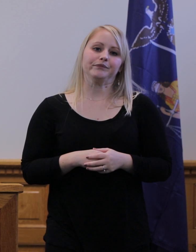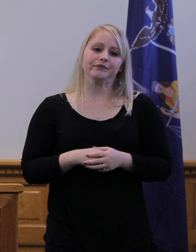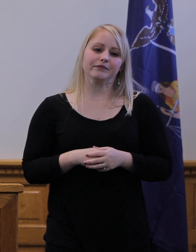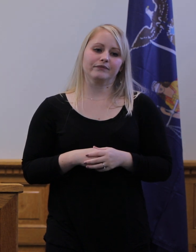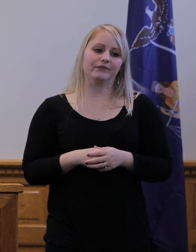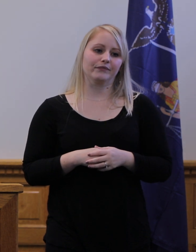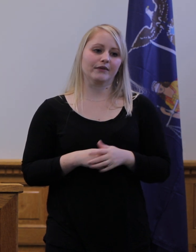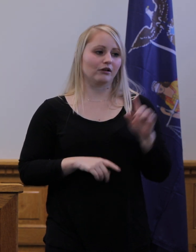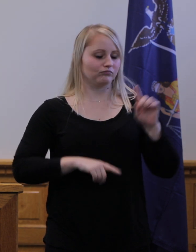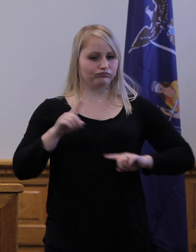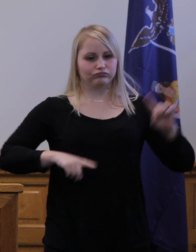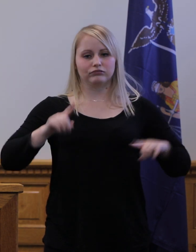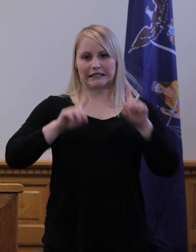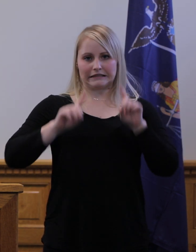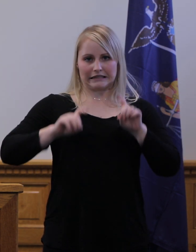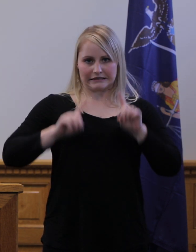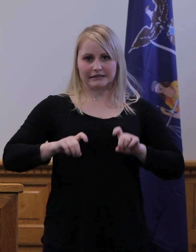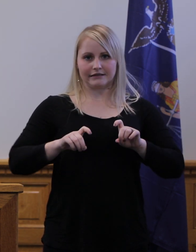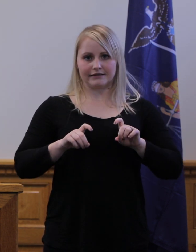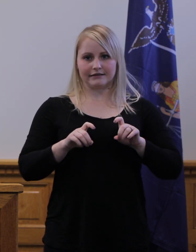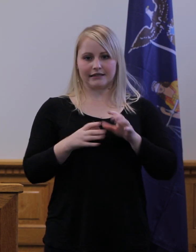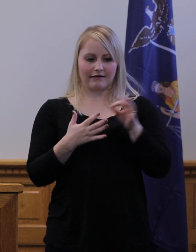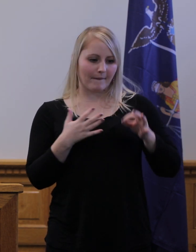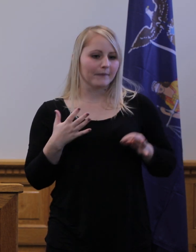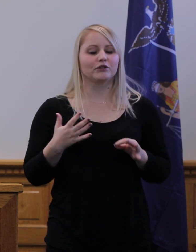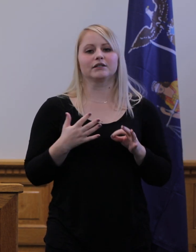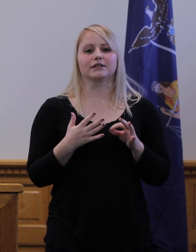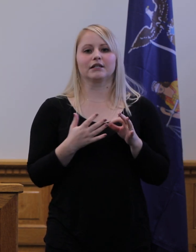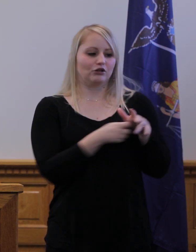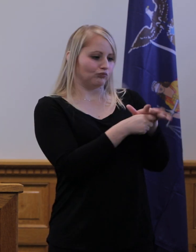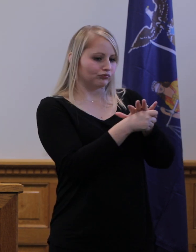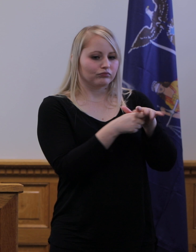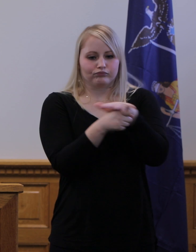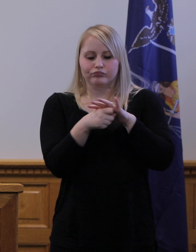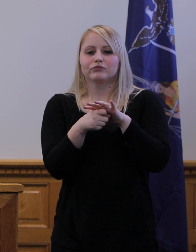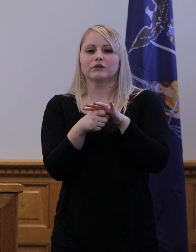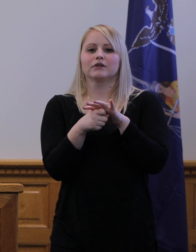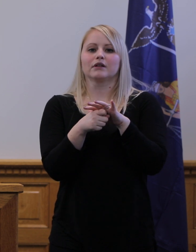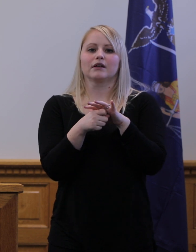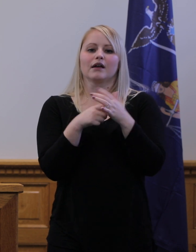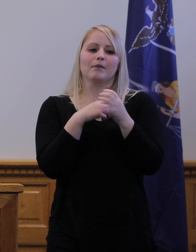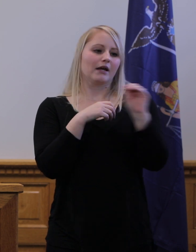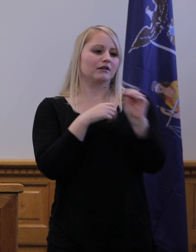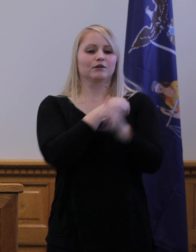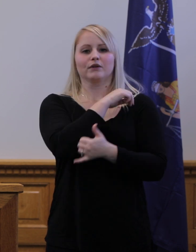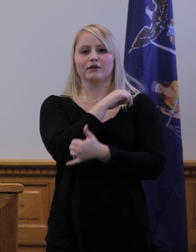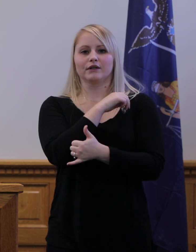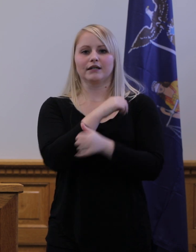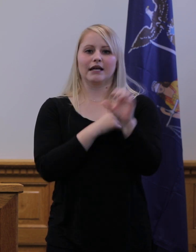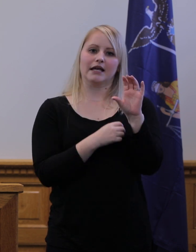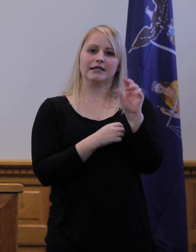There are a variety of testing options available in the county. Sites operated by Oswego Health in Central Square, Fulton,